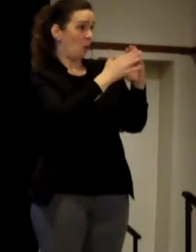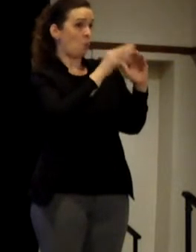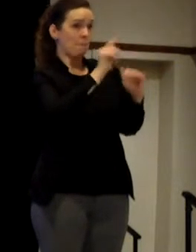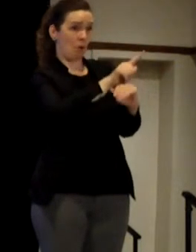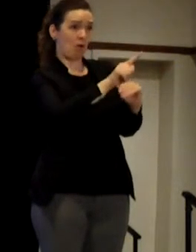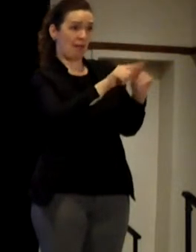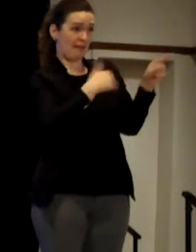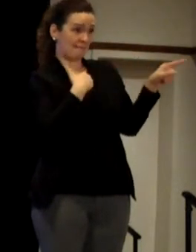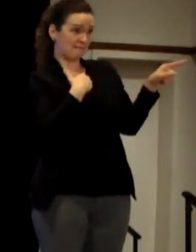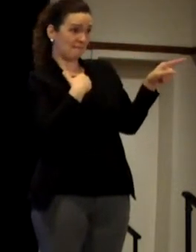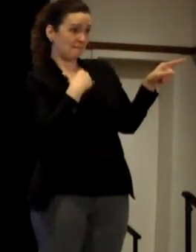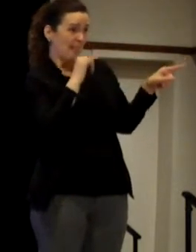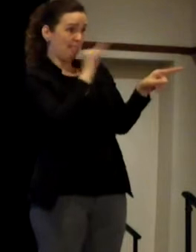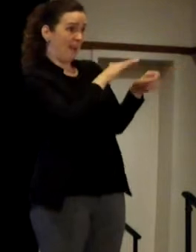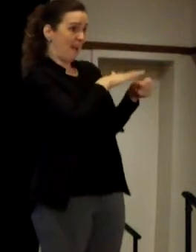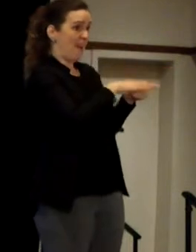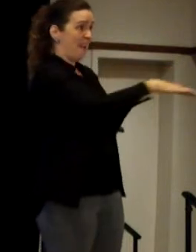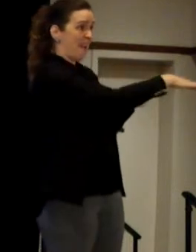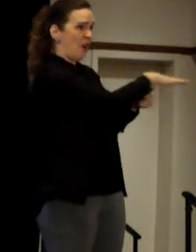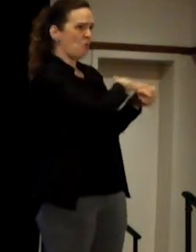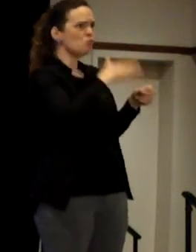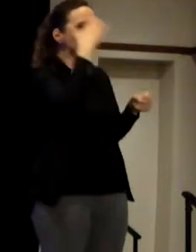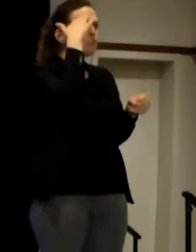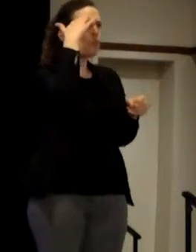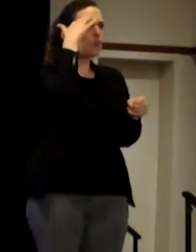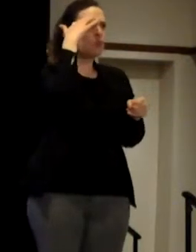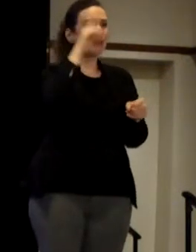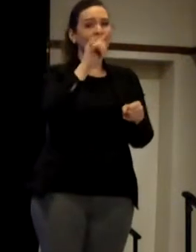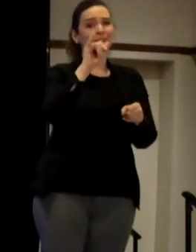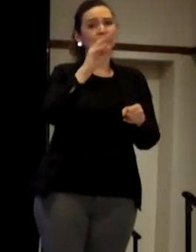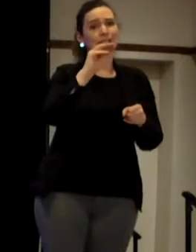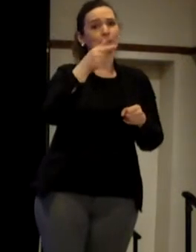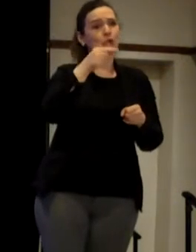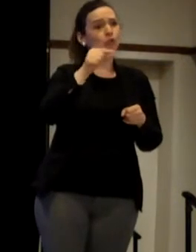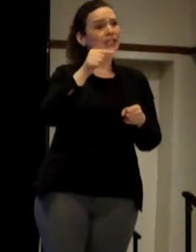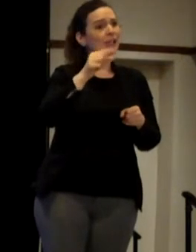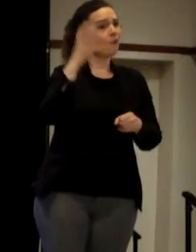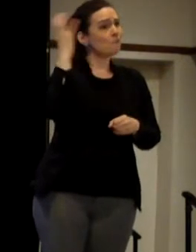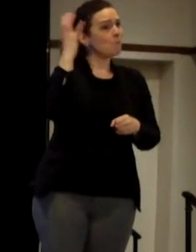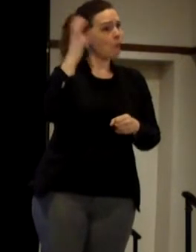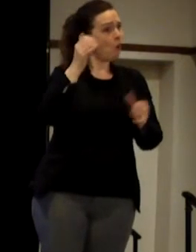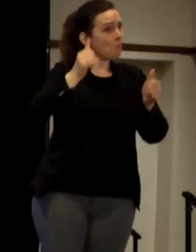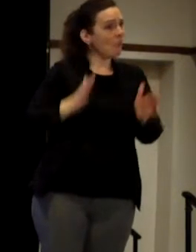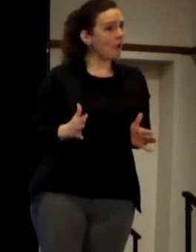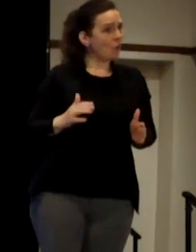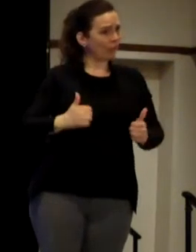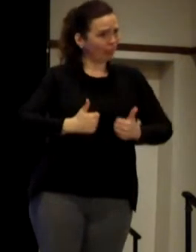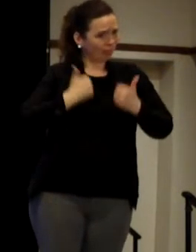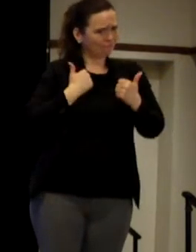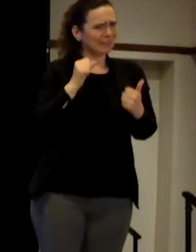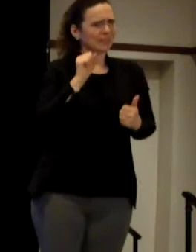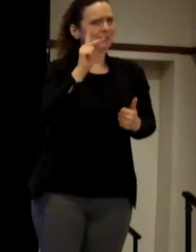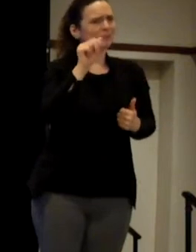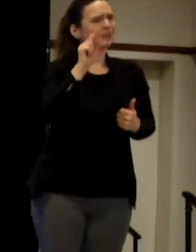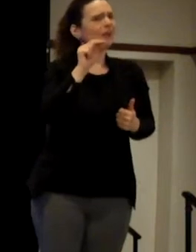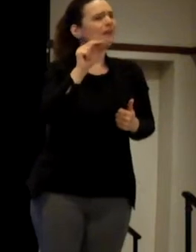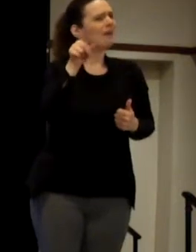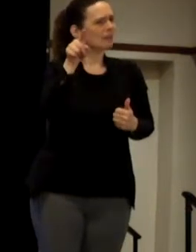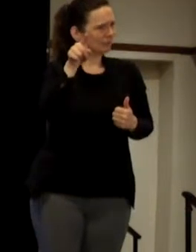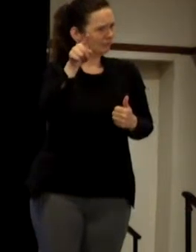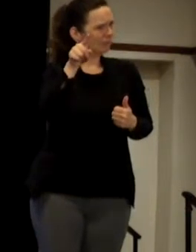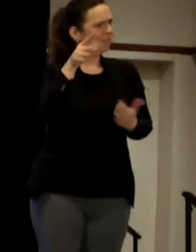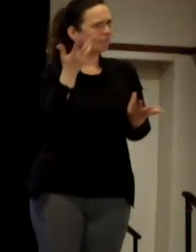Atlas. So to think of such a respected community member and whatever management group is running this be responsible for something like this,